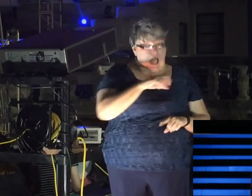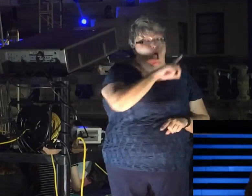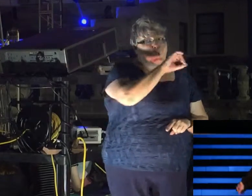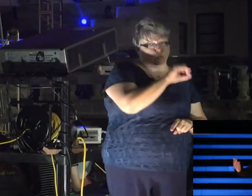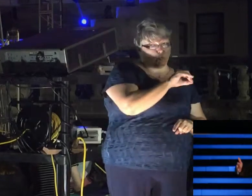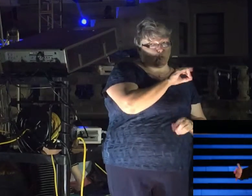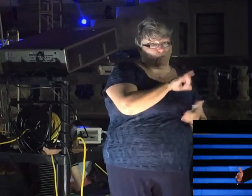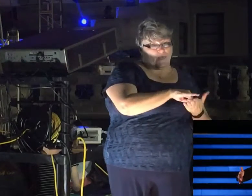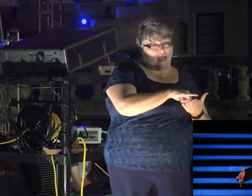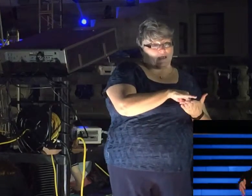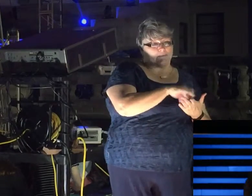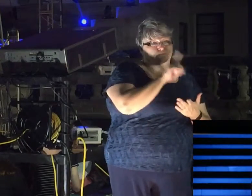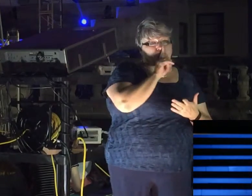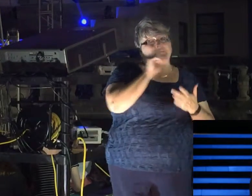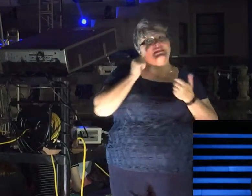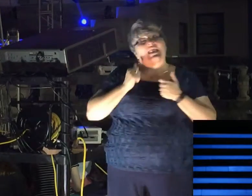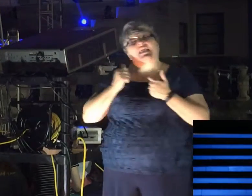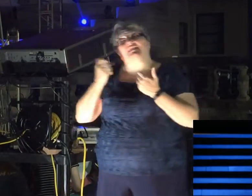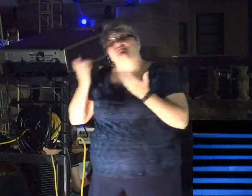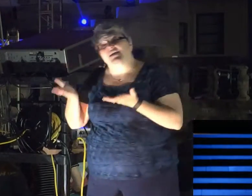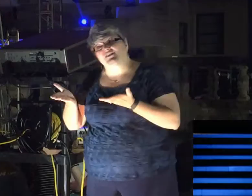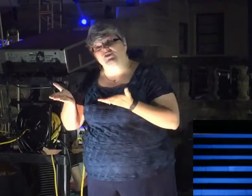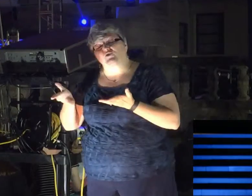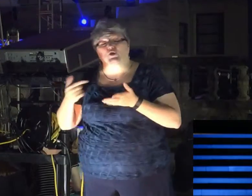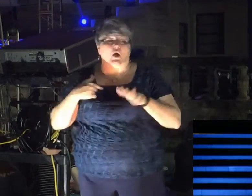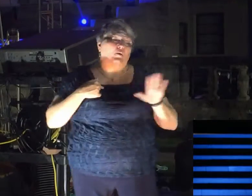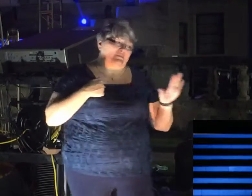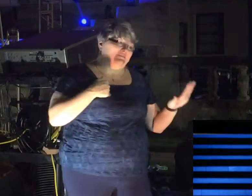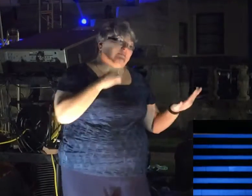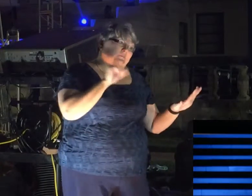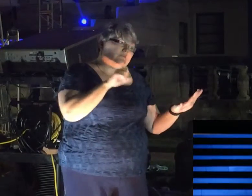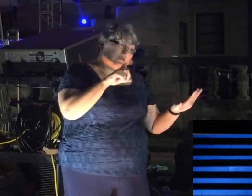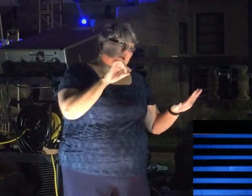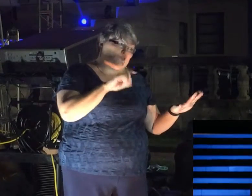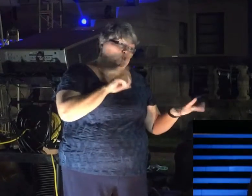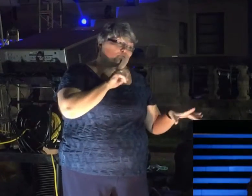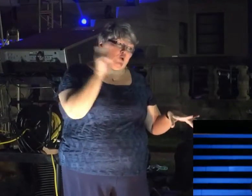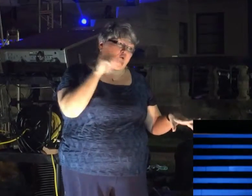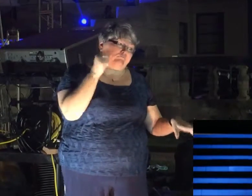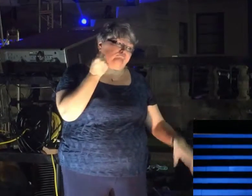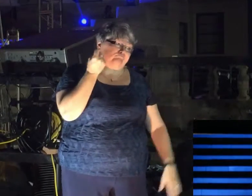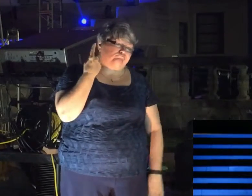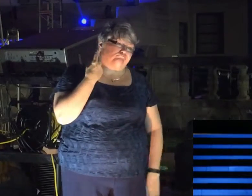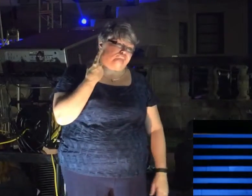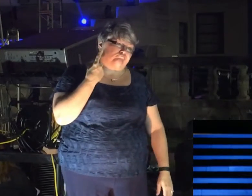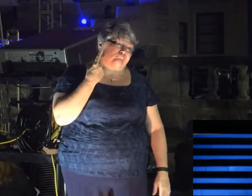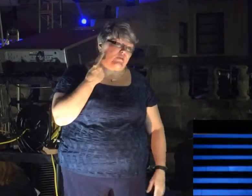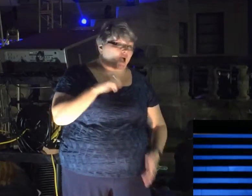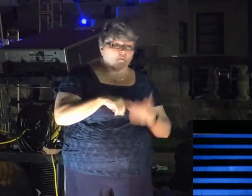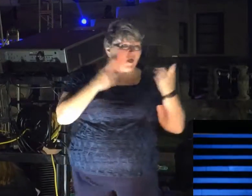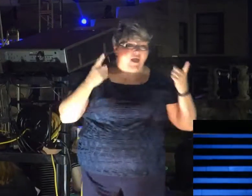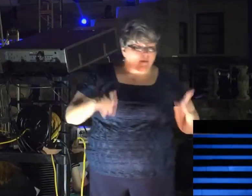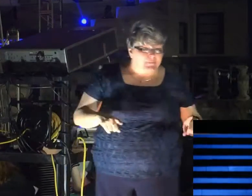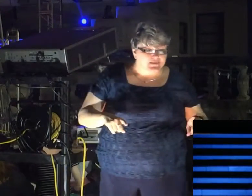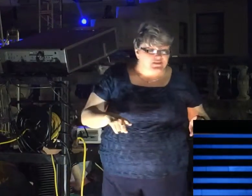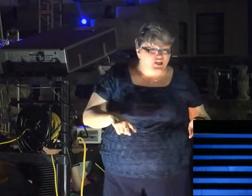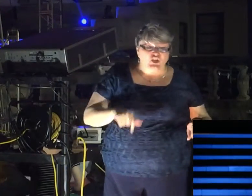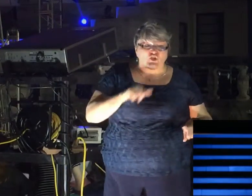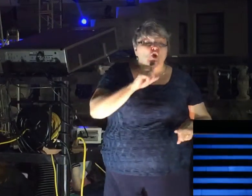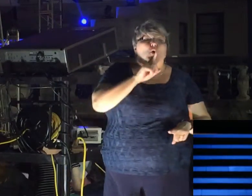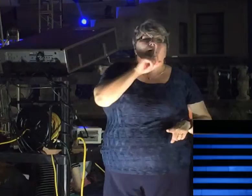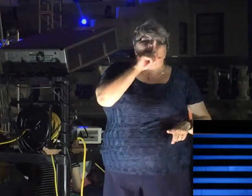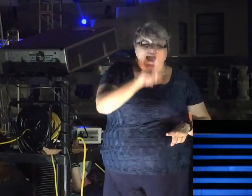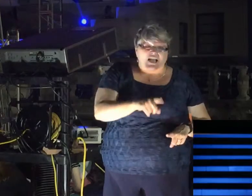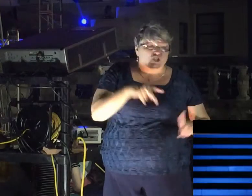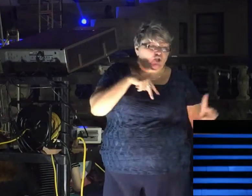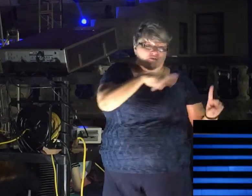happens is I do that thing and then I confess it to you and you go, yeah, dude, totally. And what happens